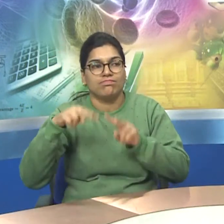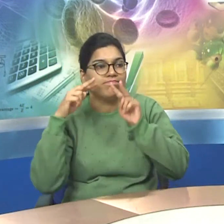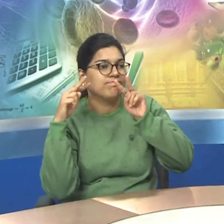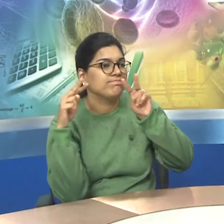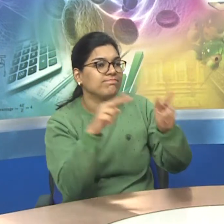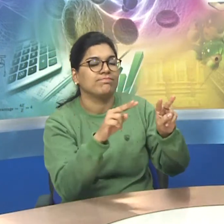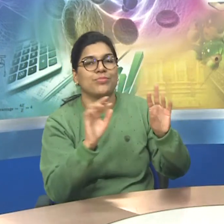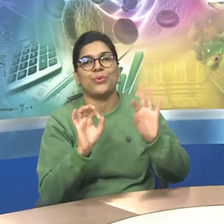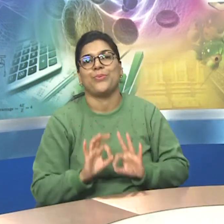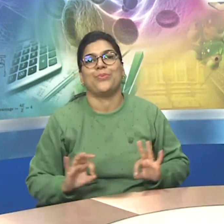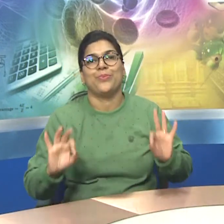images of the life.